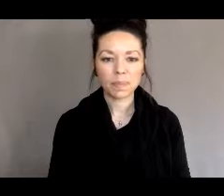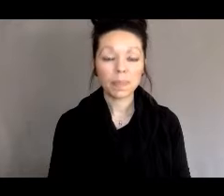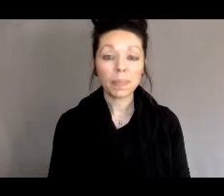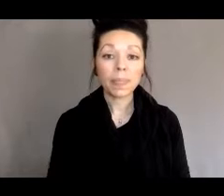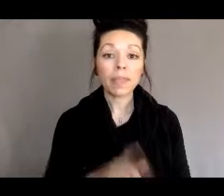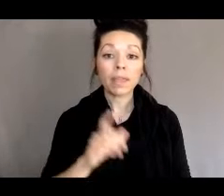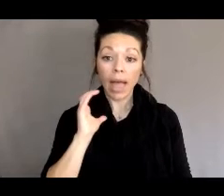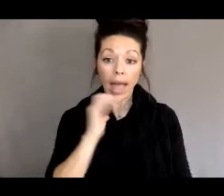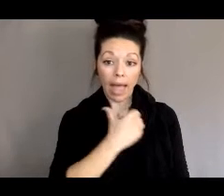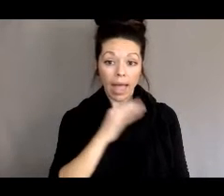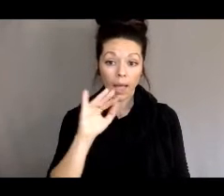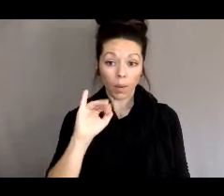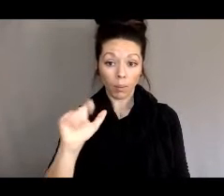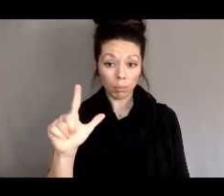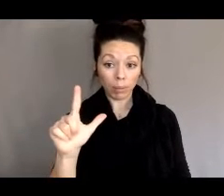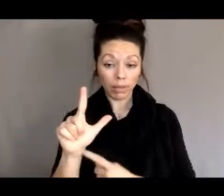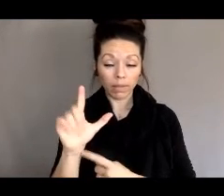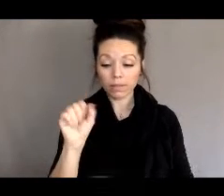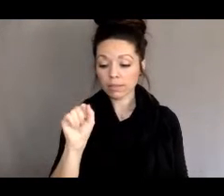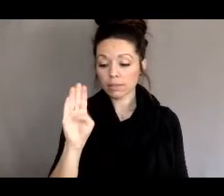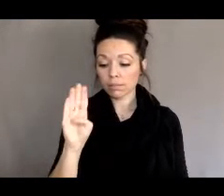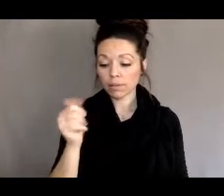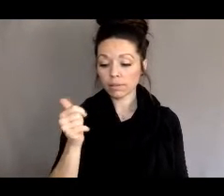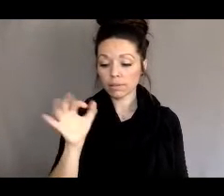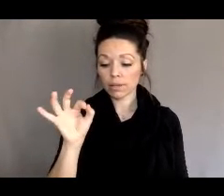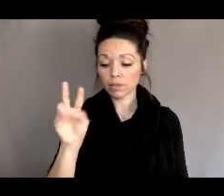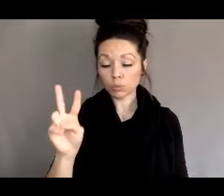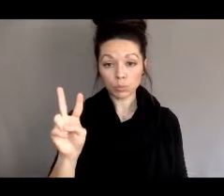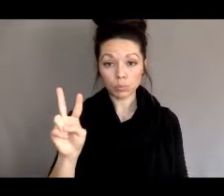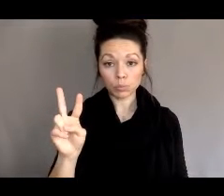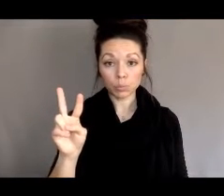Even though our bill, Senate Bill 1092,